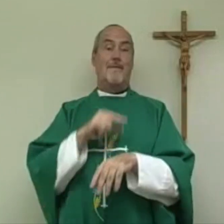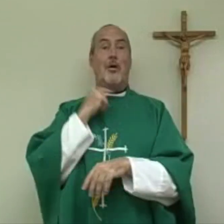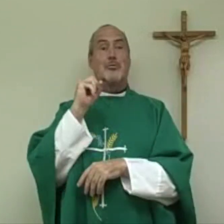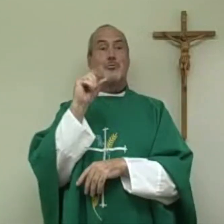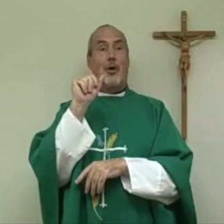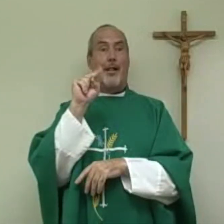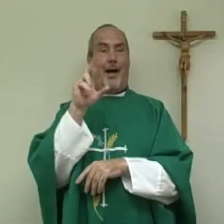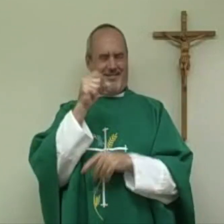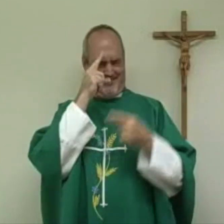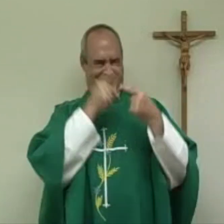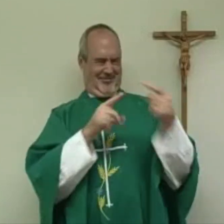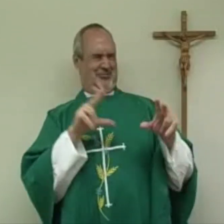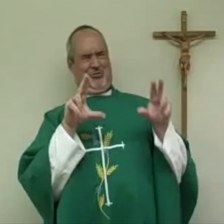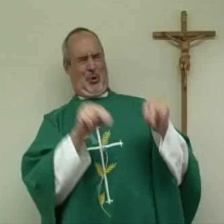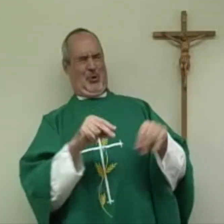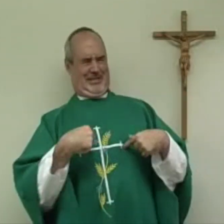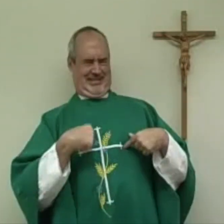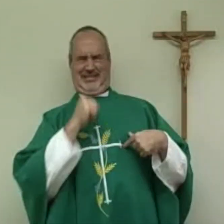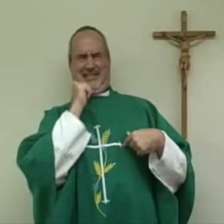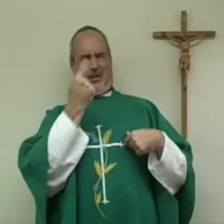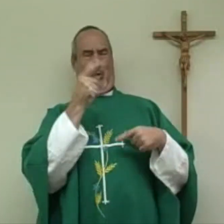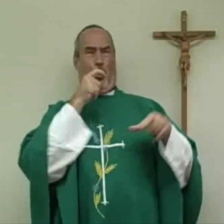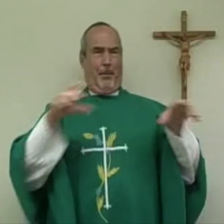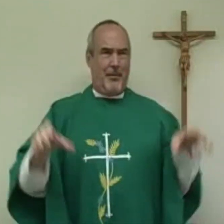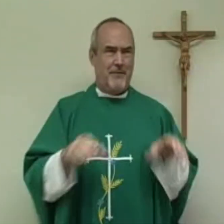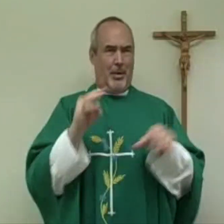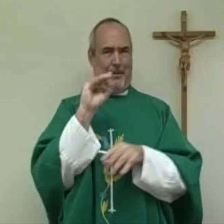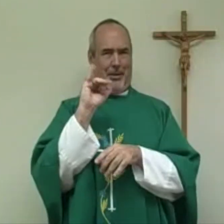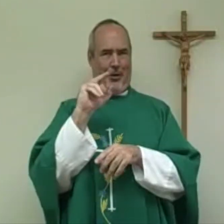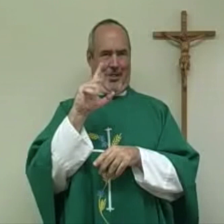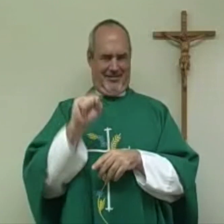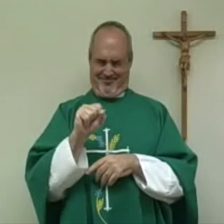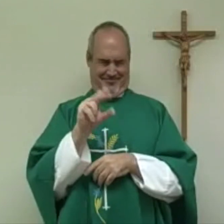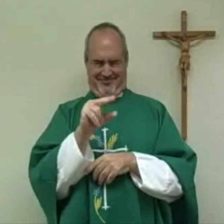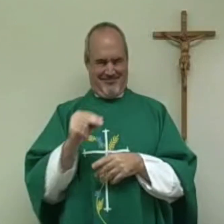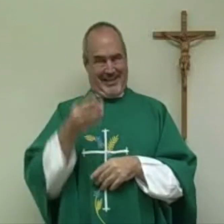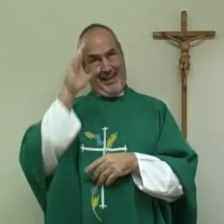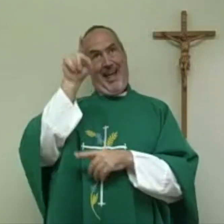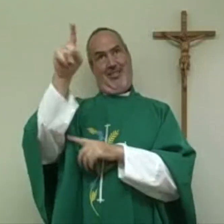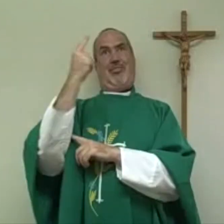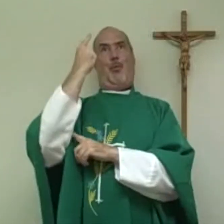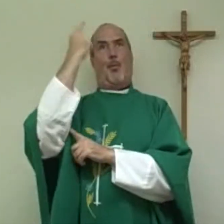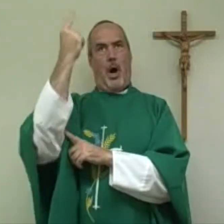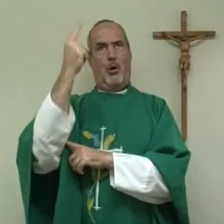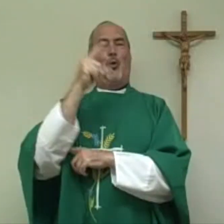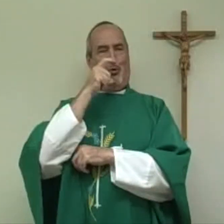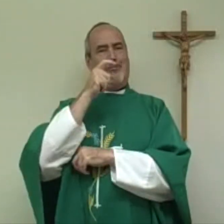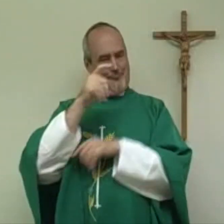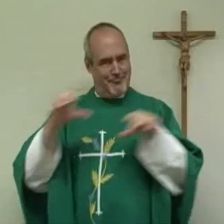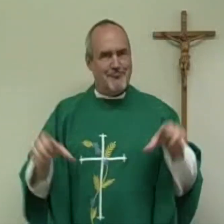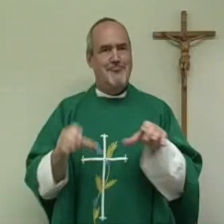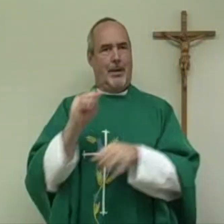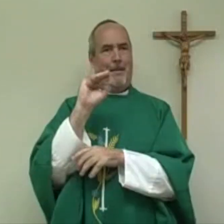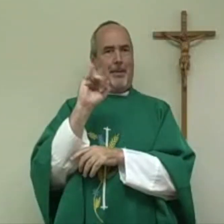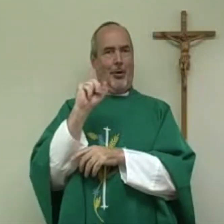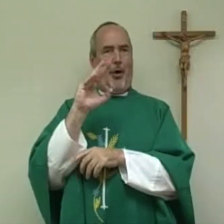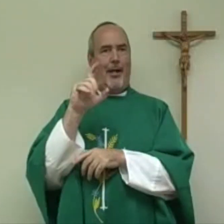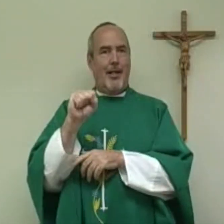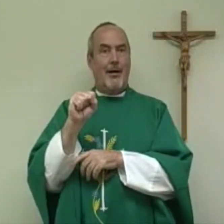Now, of course, Father Solanus Casey disagreed with that title and didn't like that and said, I'm not the one performing the miracles. It is God